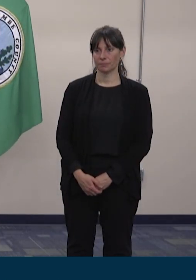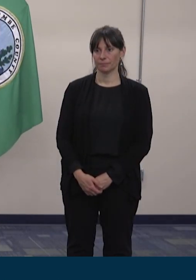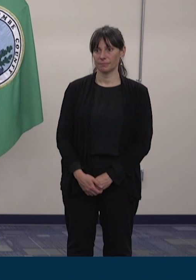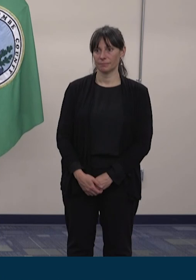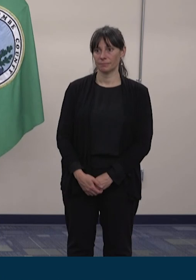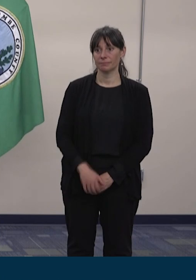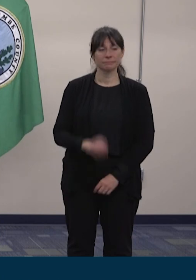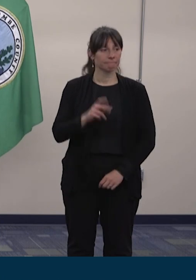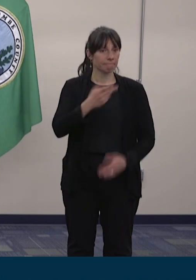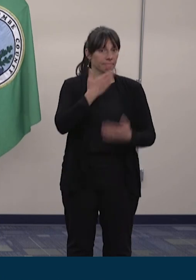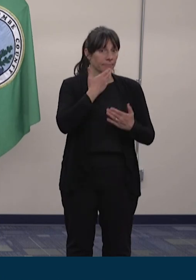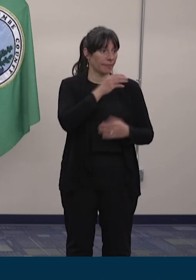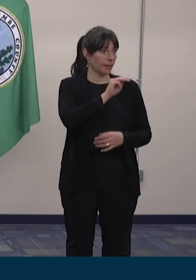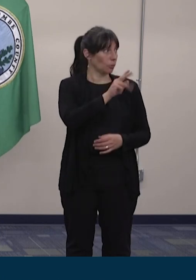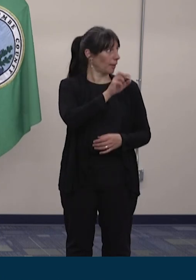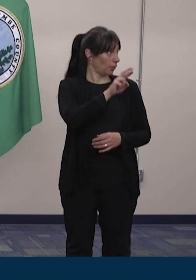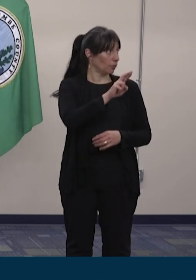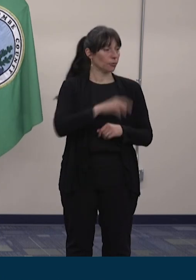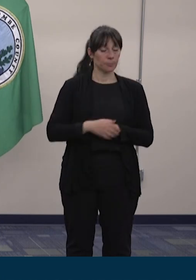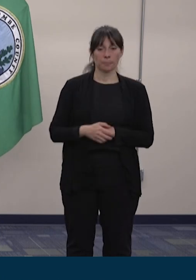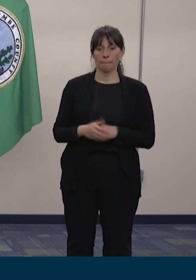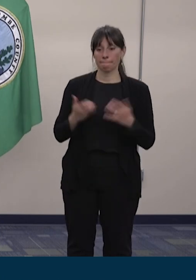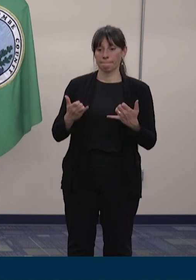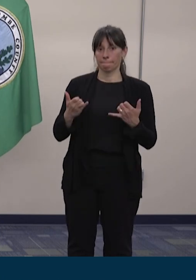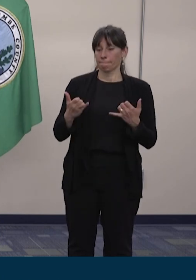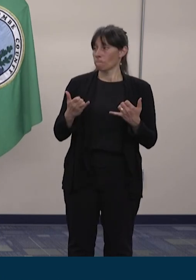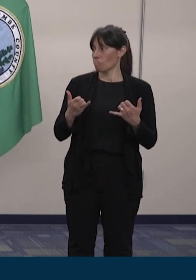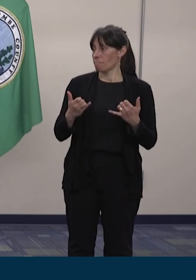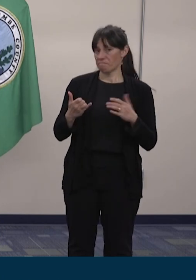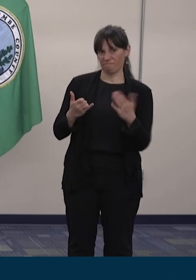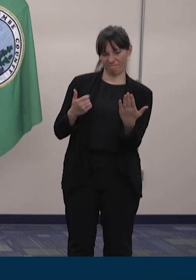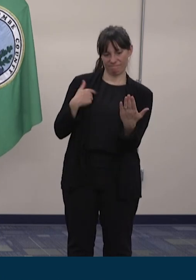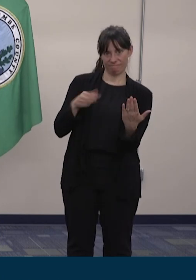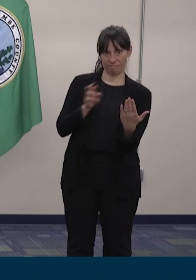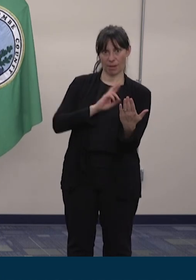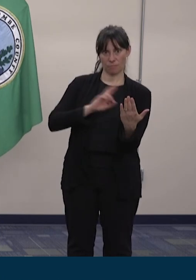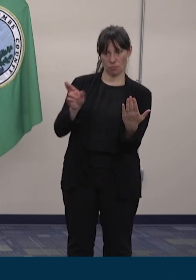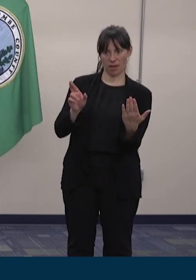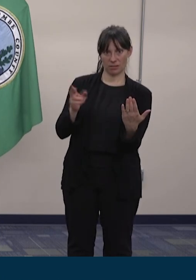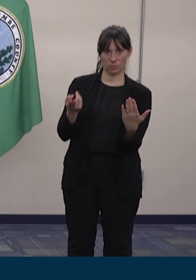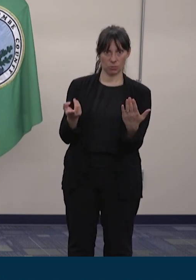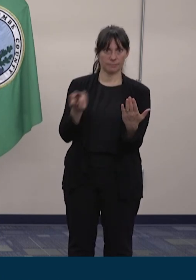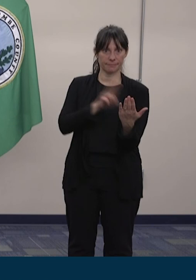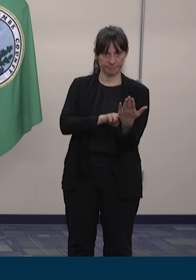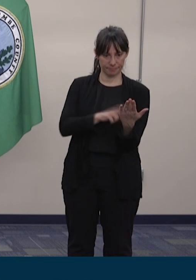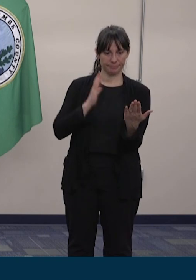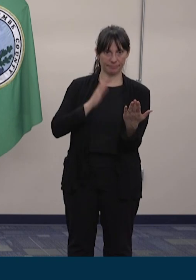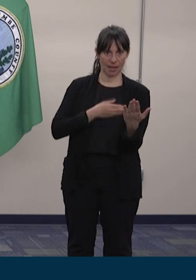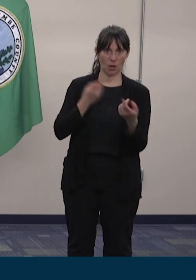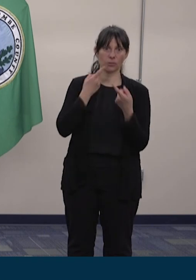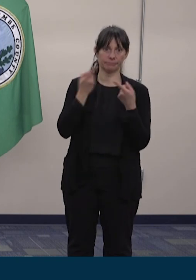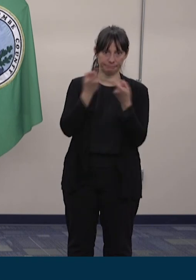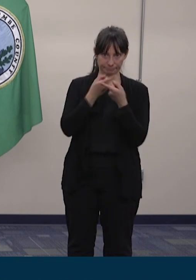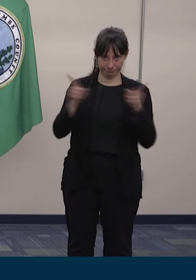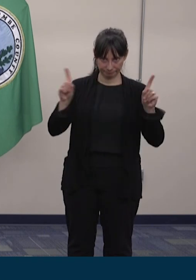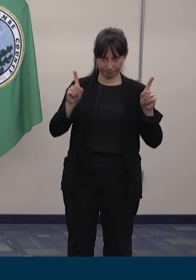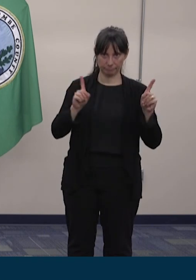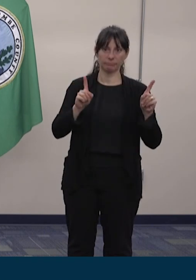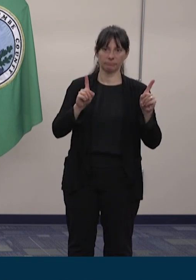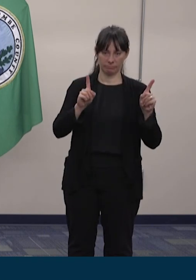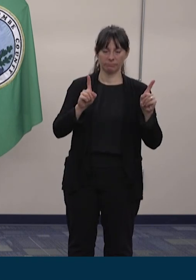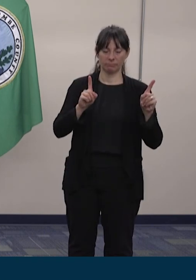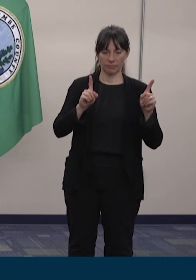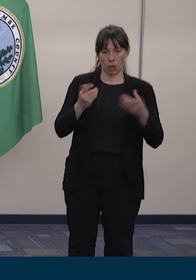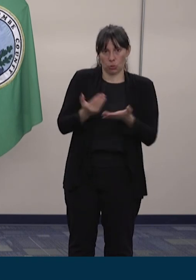All right, thank you, Mayor. I'm now going Gracias, to alcaldesa. sign Ahora voy the a firmar superseding esta declaration for the Buncombe County declaración local state of de